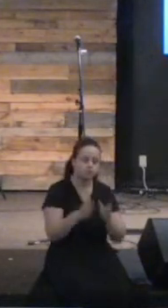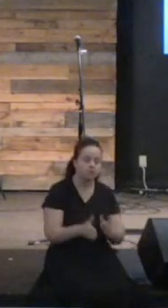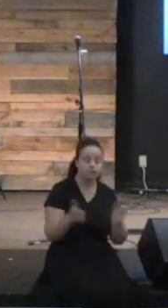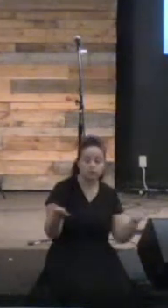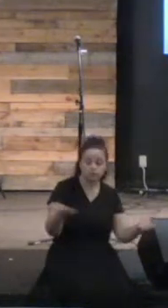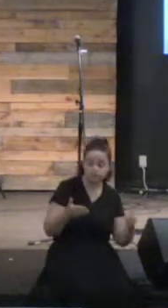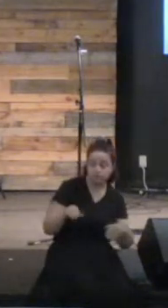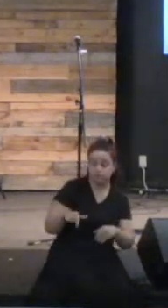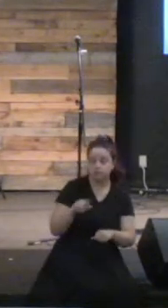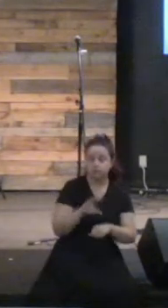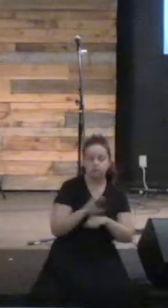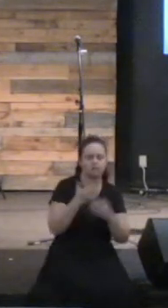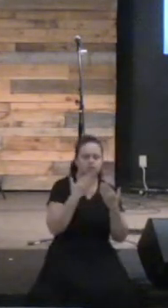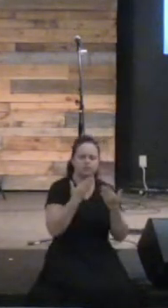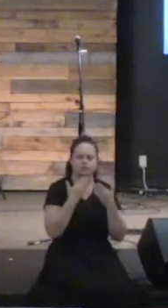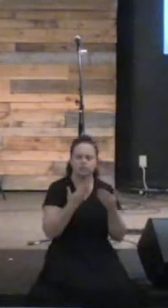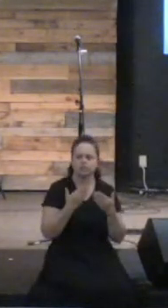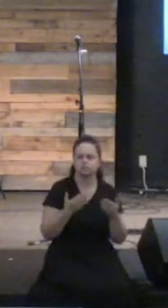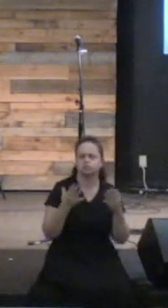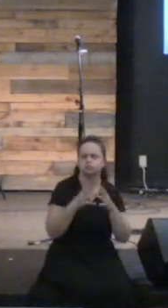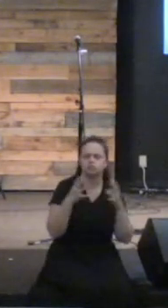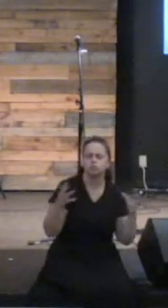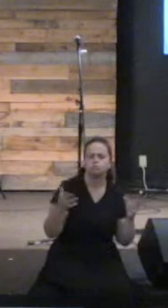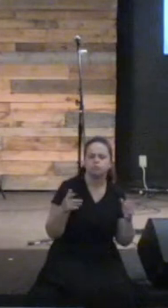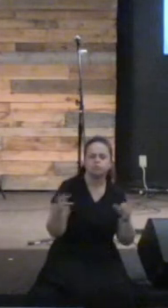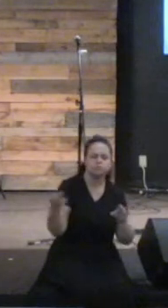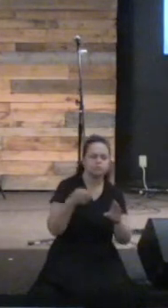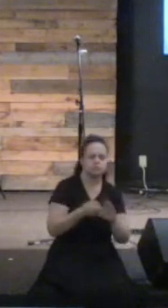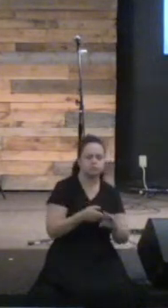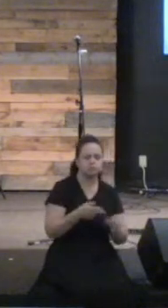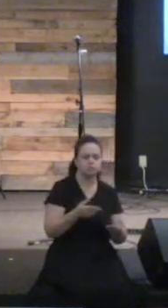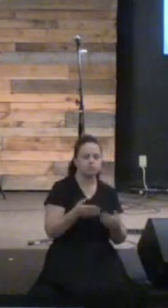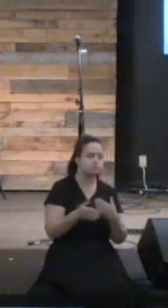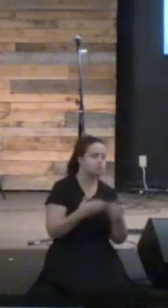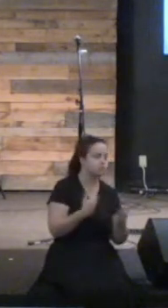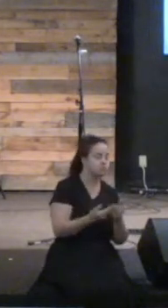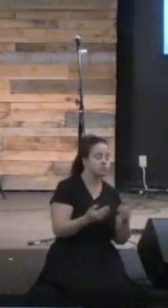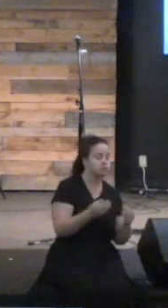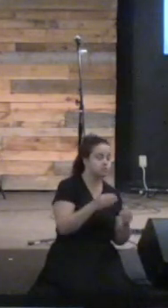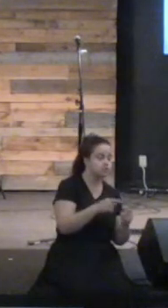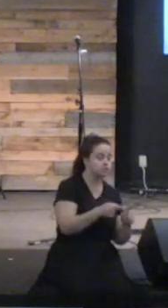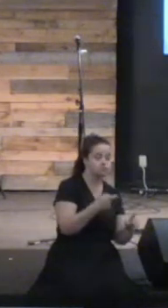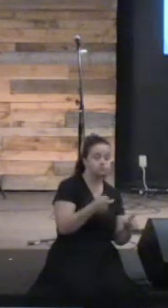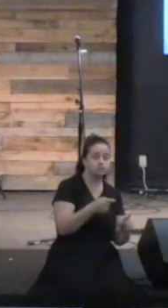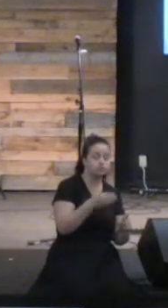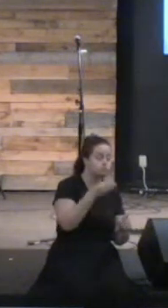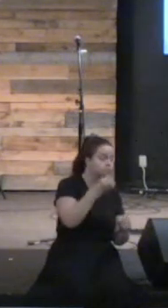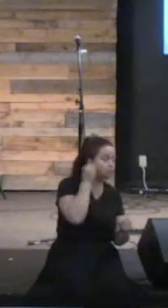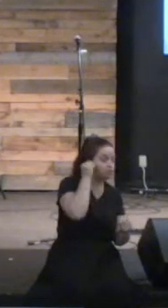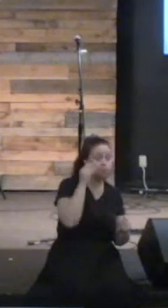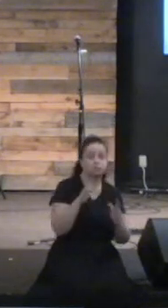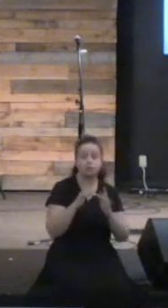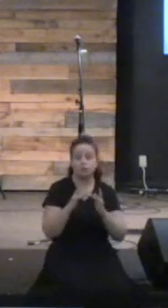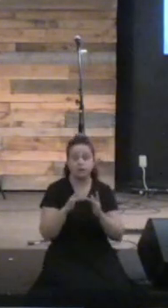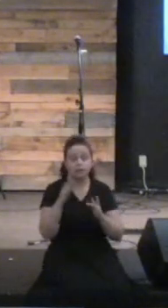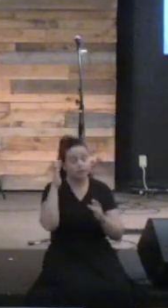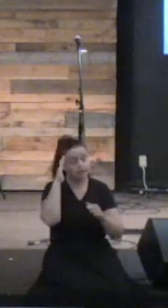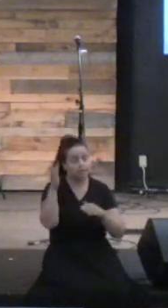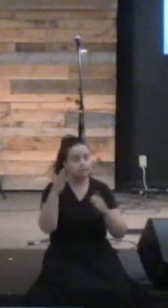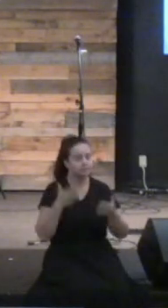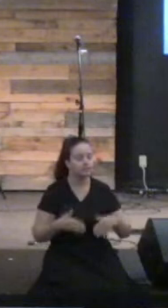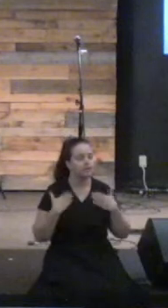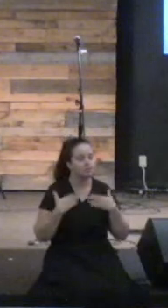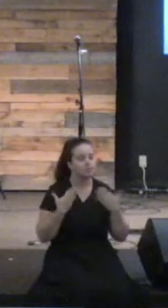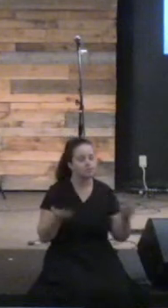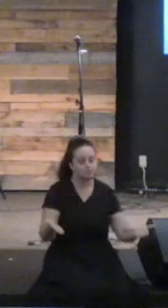thank you for so much for coming and joining us this morning if you're joining us from home online hello we're glad you're here and we have just a few announcements